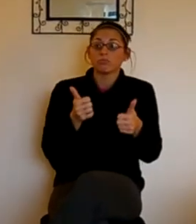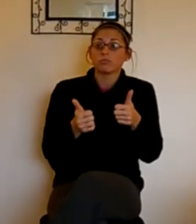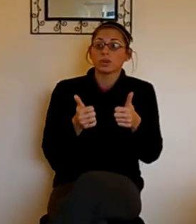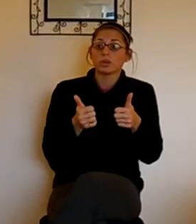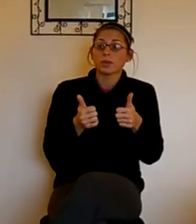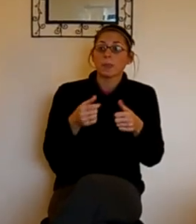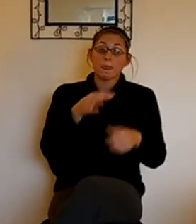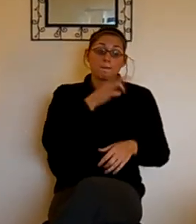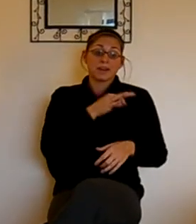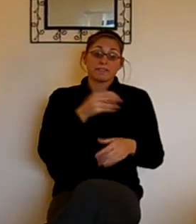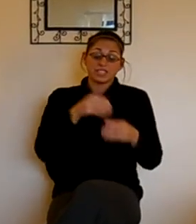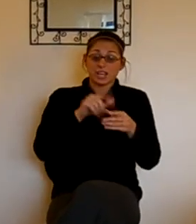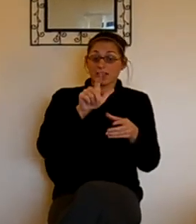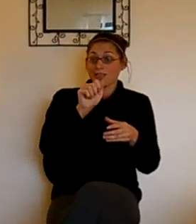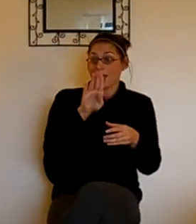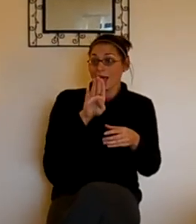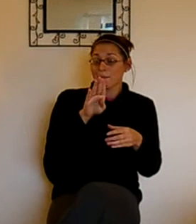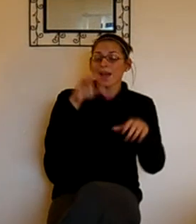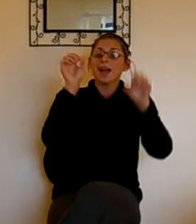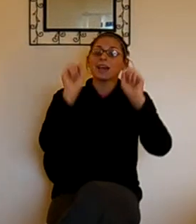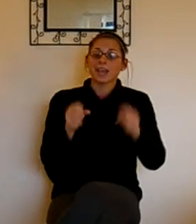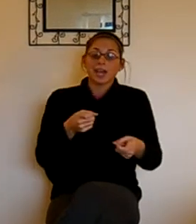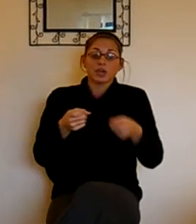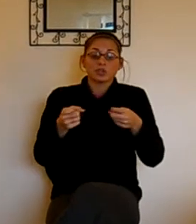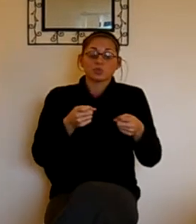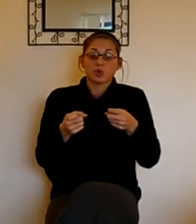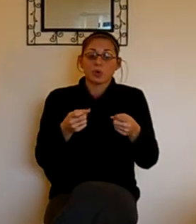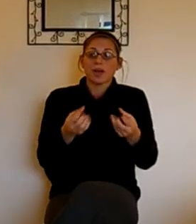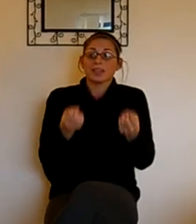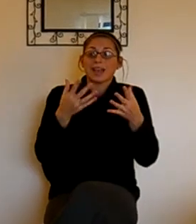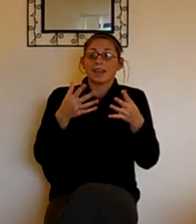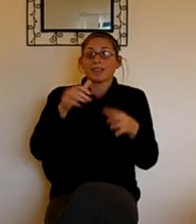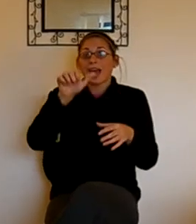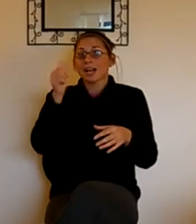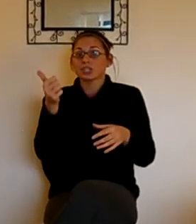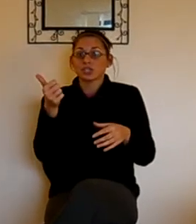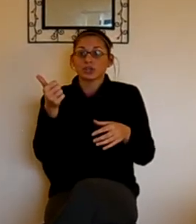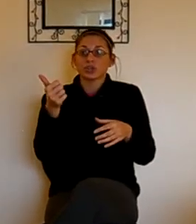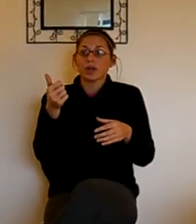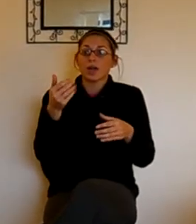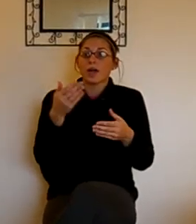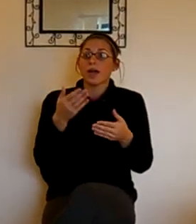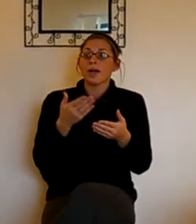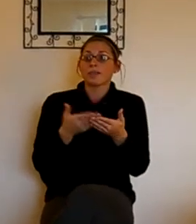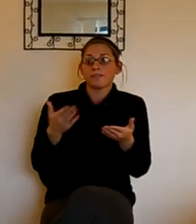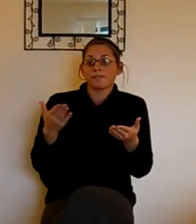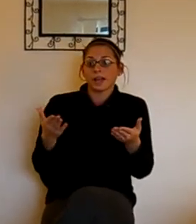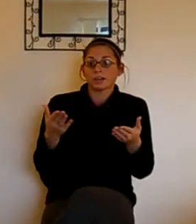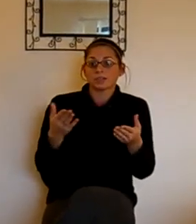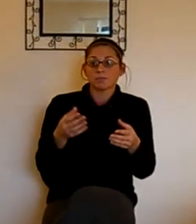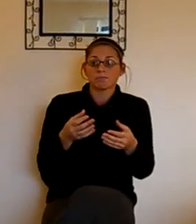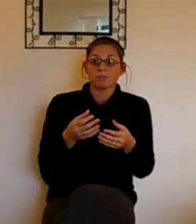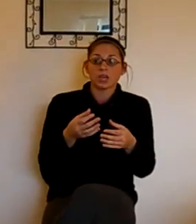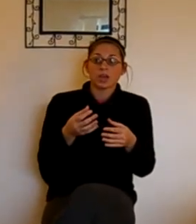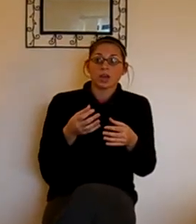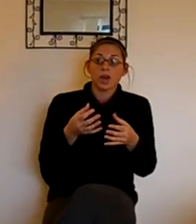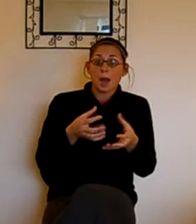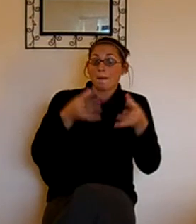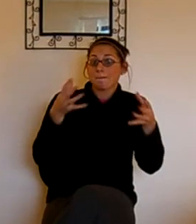is that you can control a lot of the external factors, such as the amount of light, the amount of water, the amount of nutrients, the type of soil, so